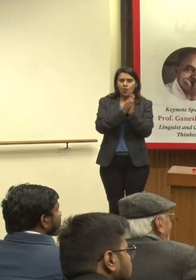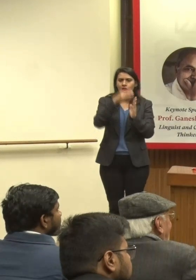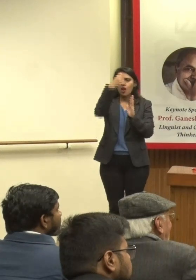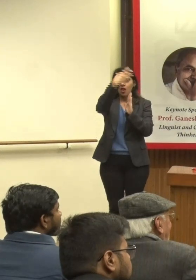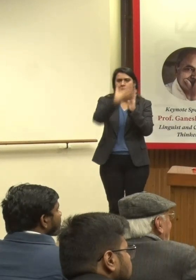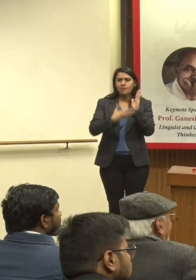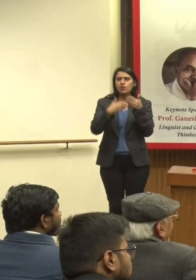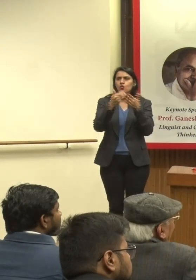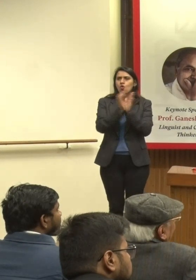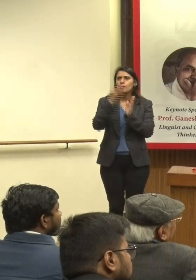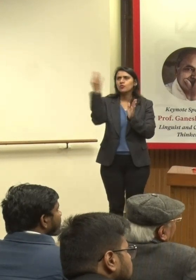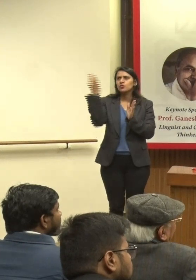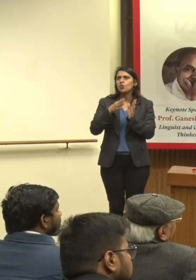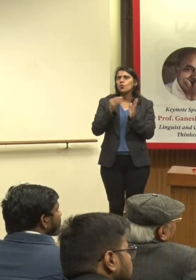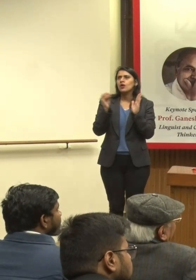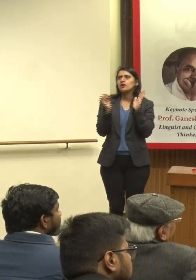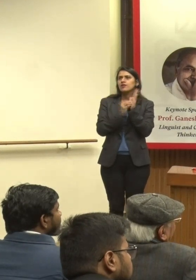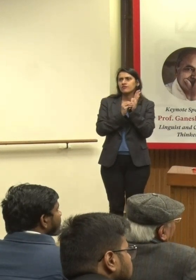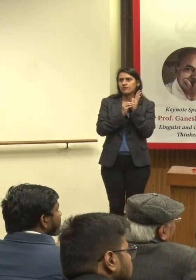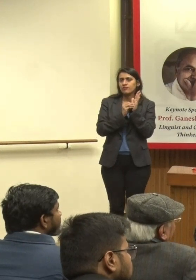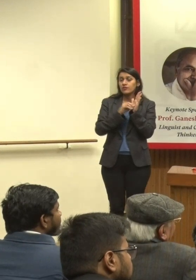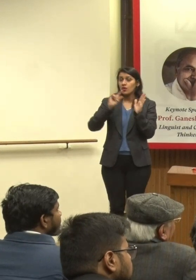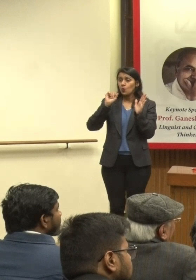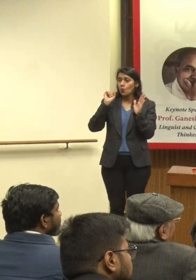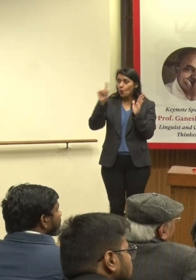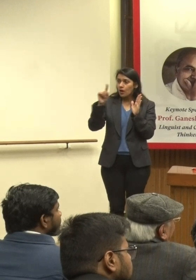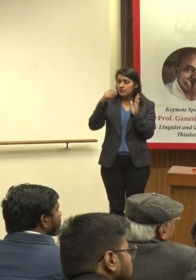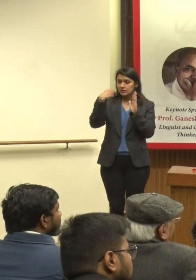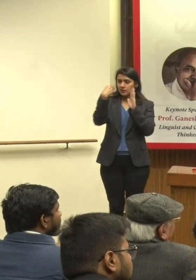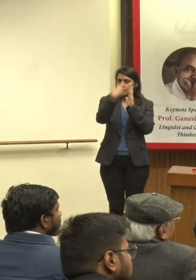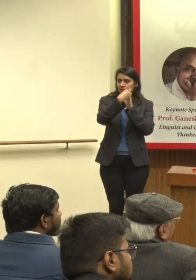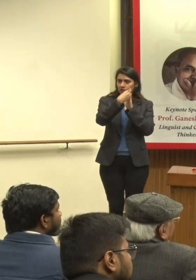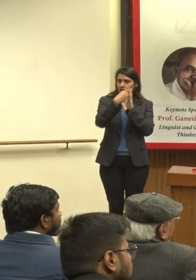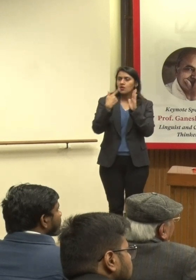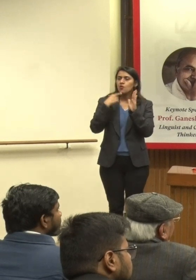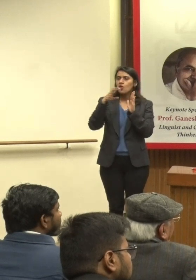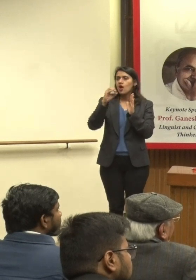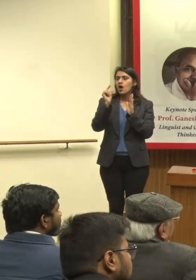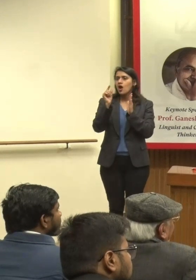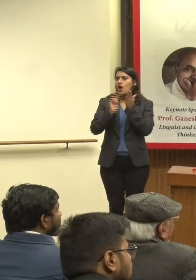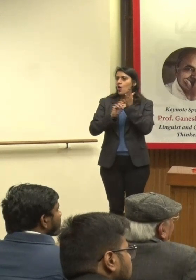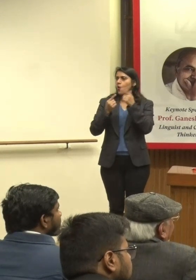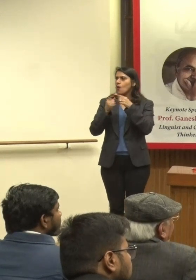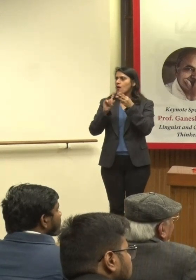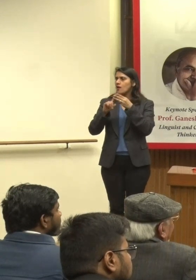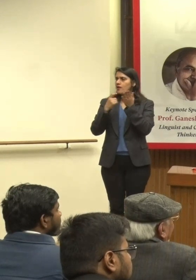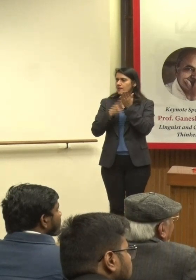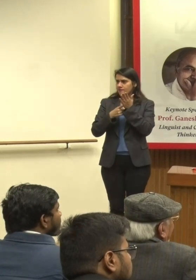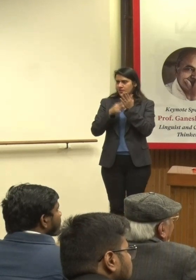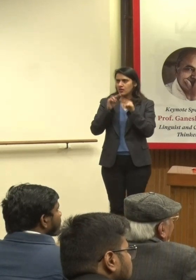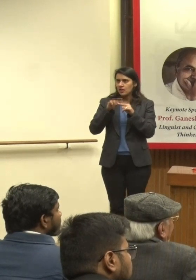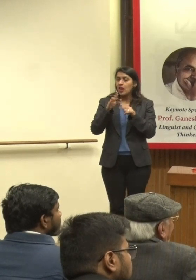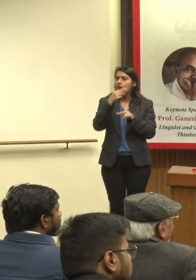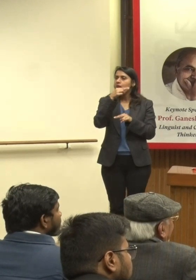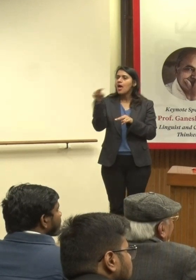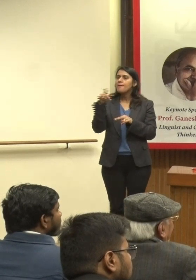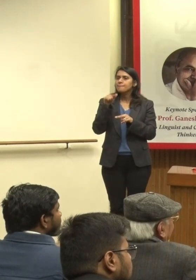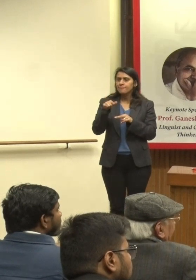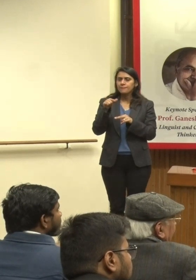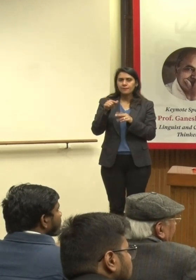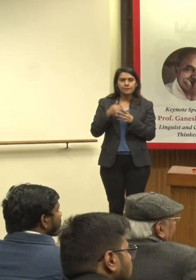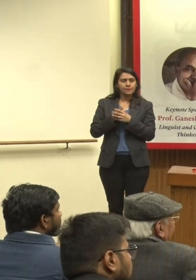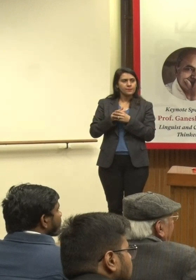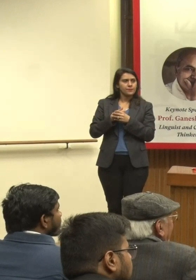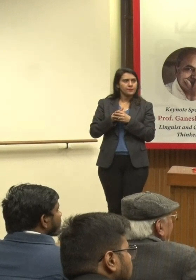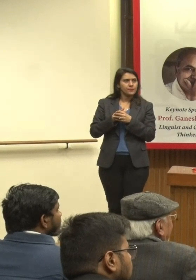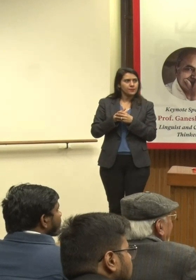of communities. So the first in the list is counterfeiters, but the community name is offense is counterfeiting